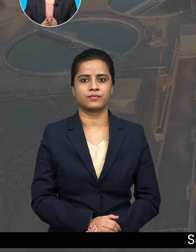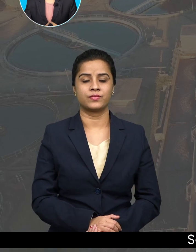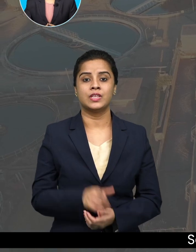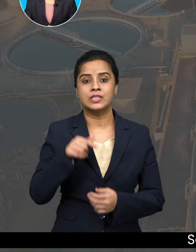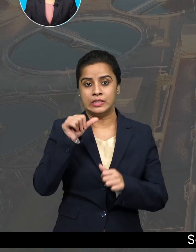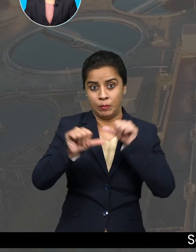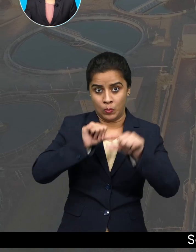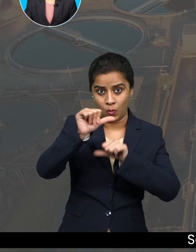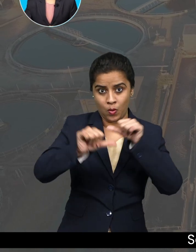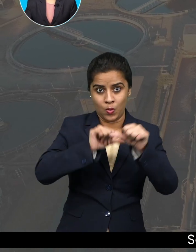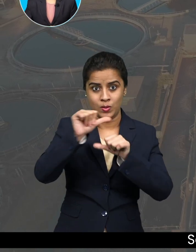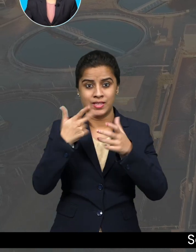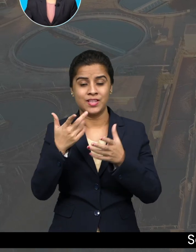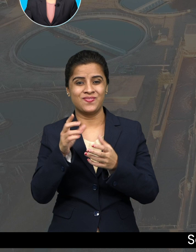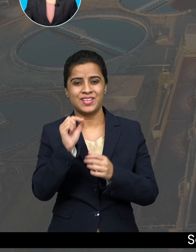Sedimentation process